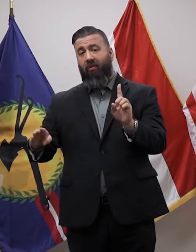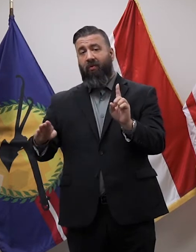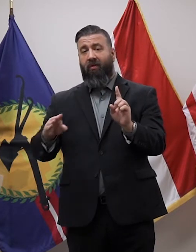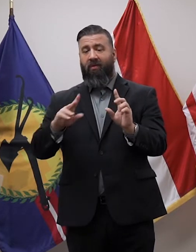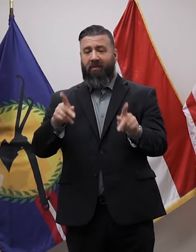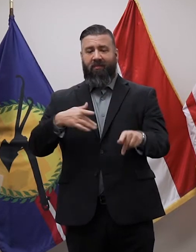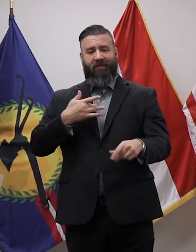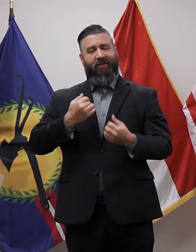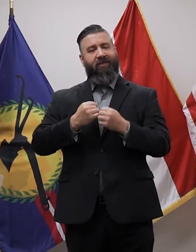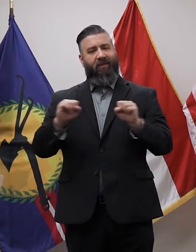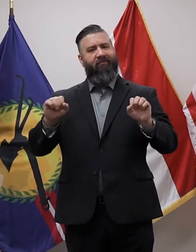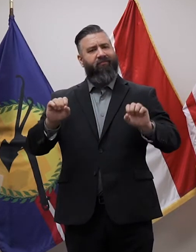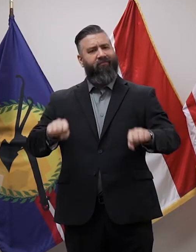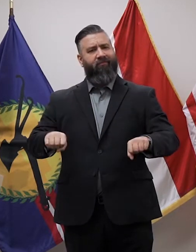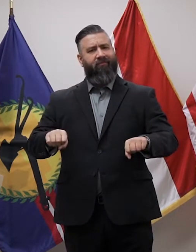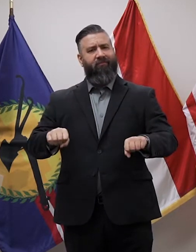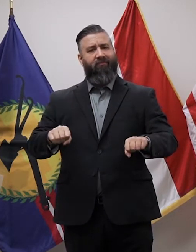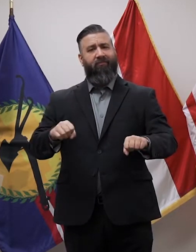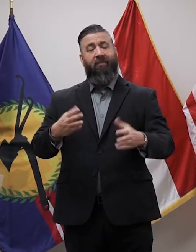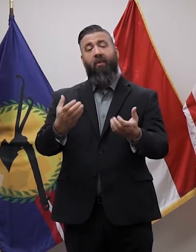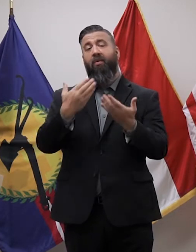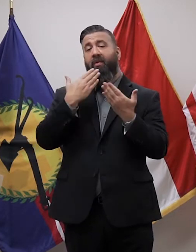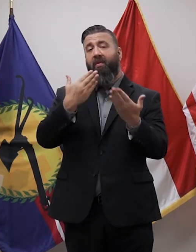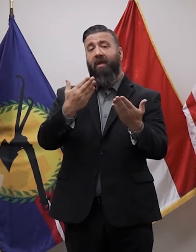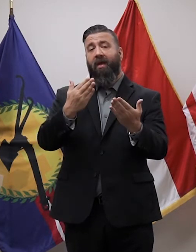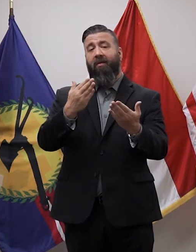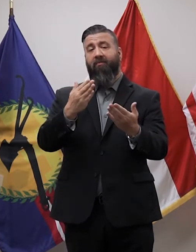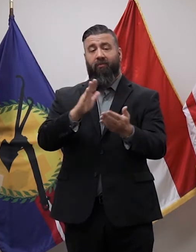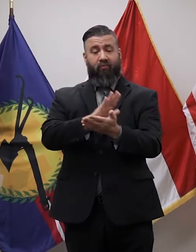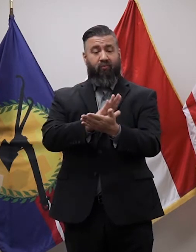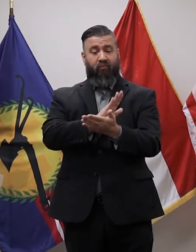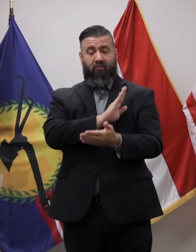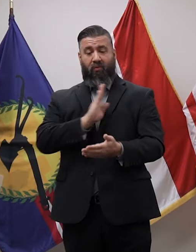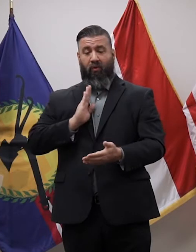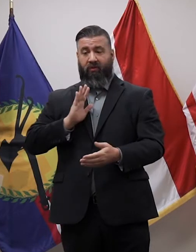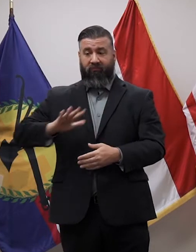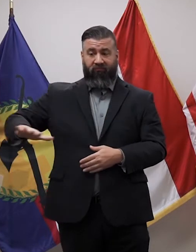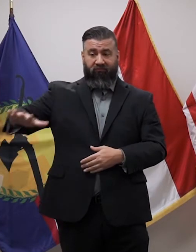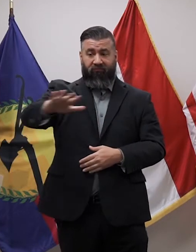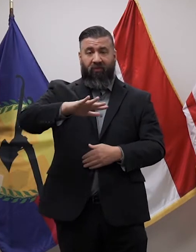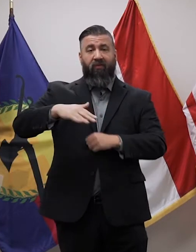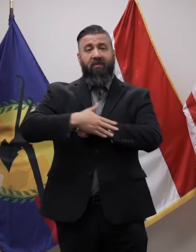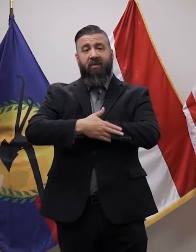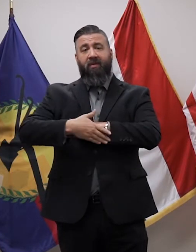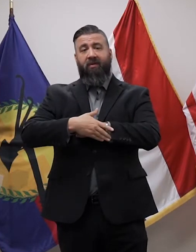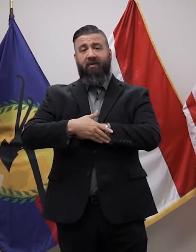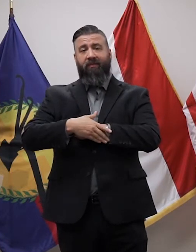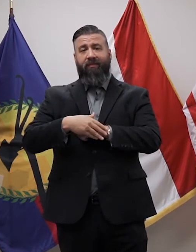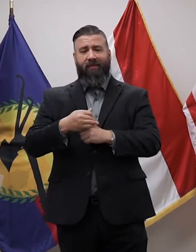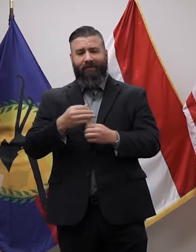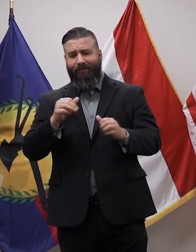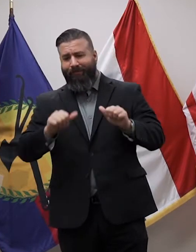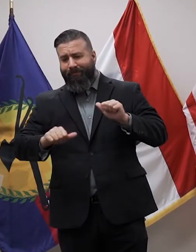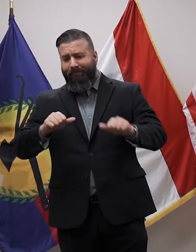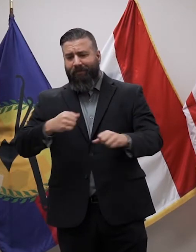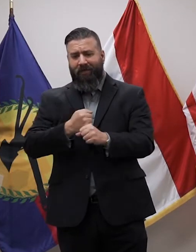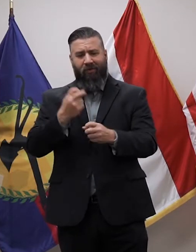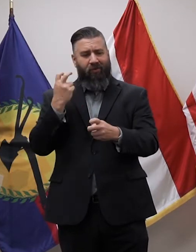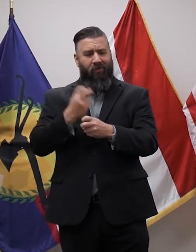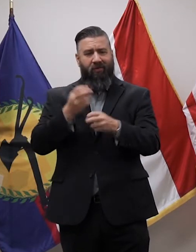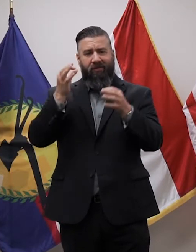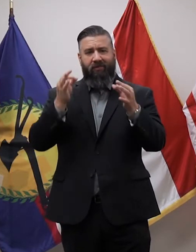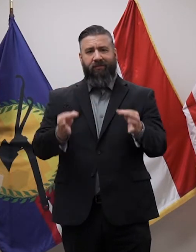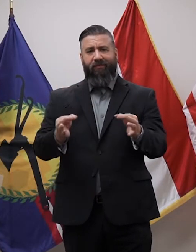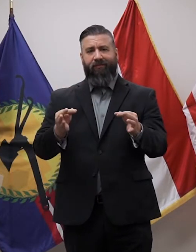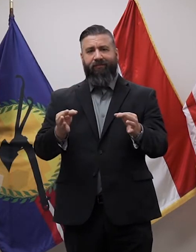about. And I want to thank our school boards across the county who have had to make incredibly difficult decisions, sometimes